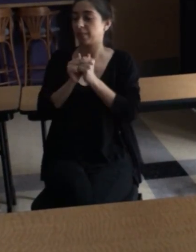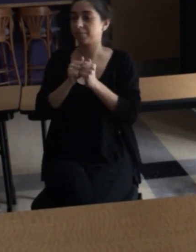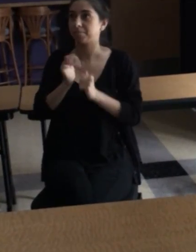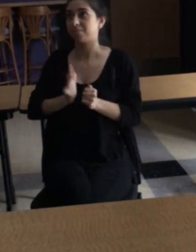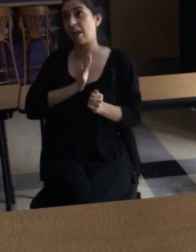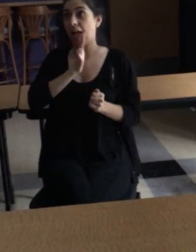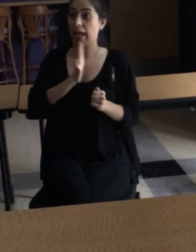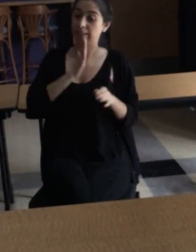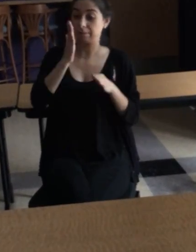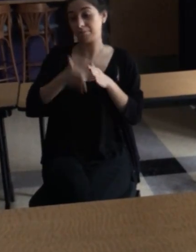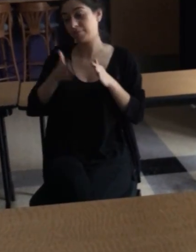super fancy